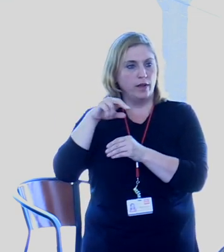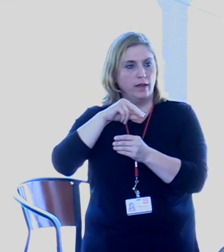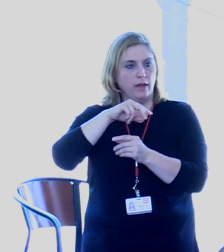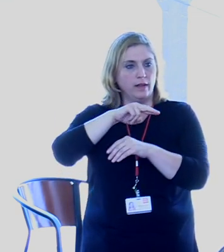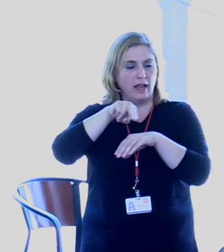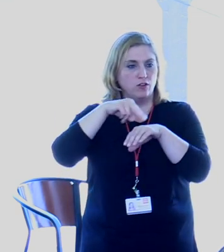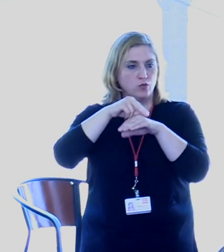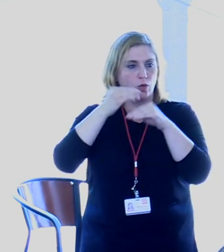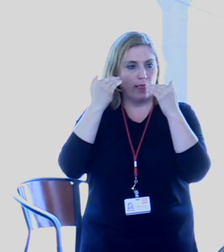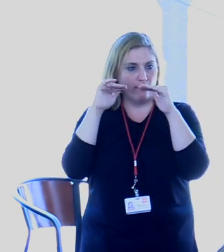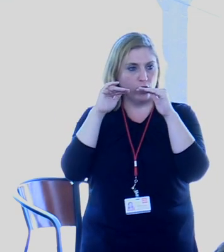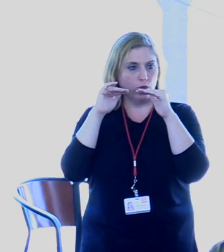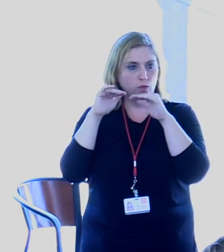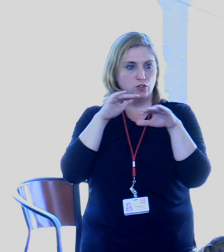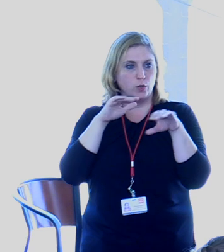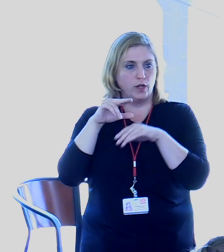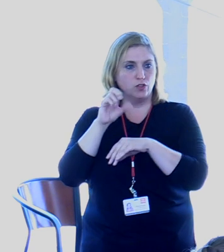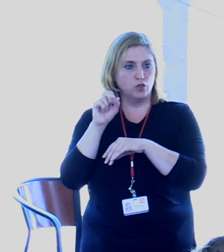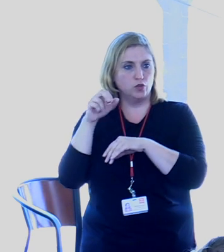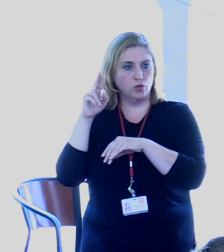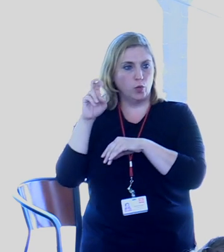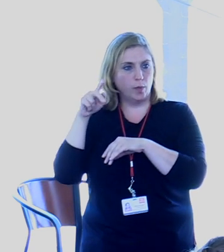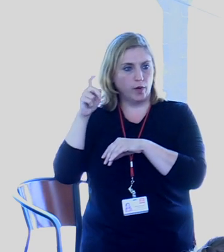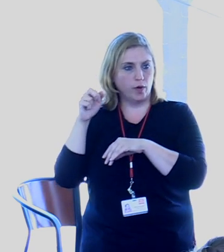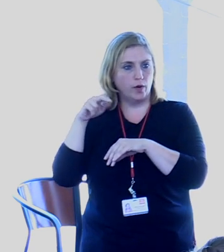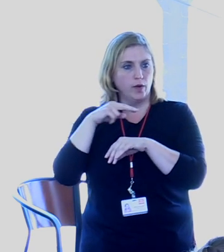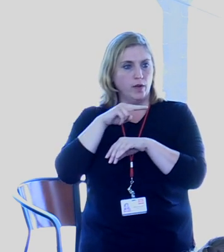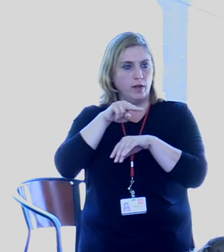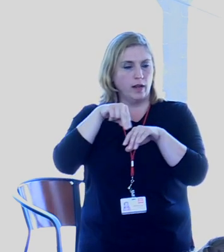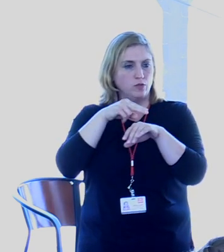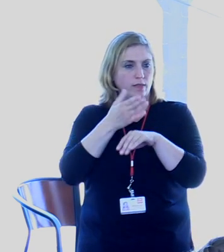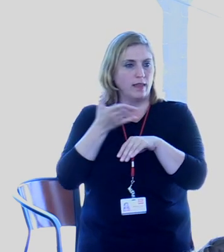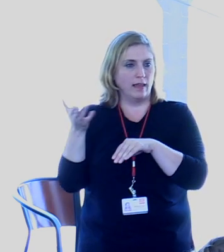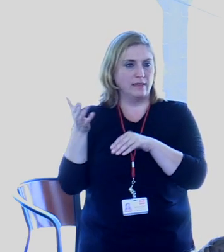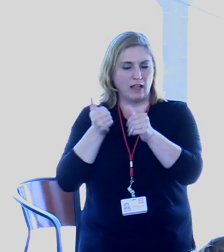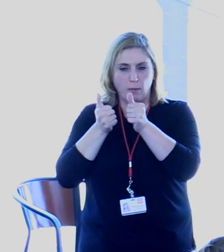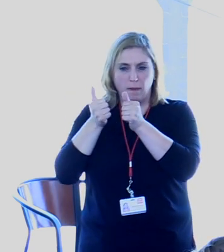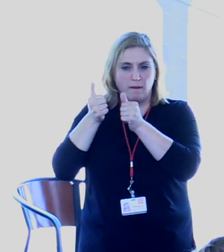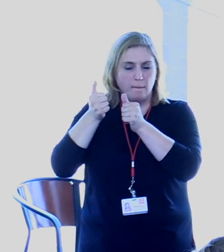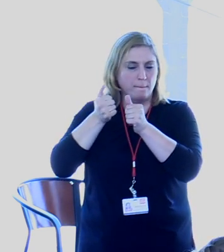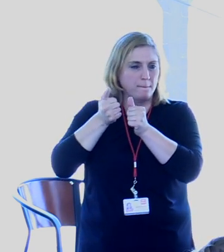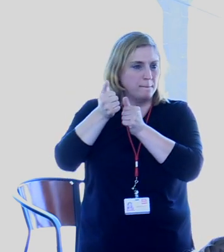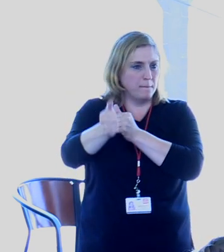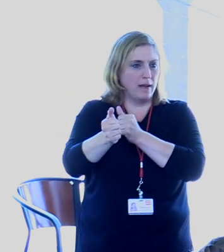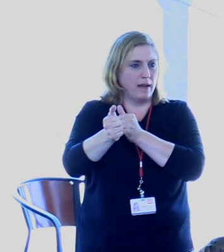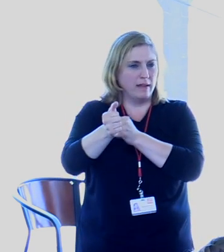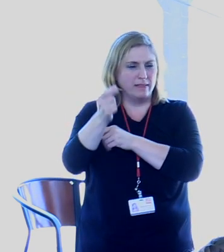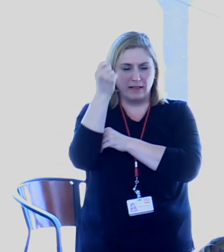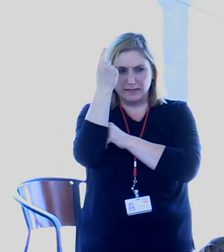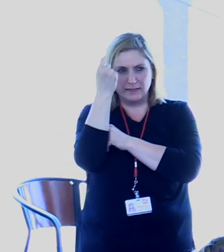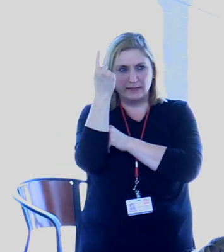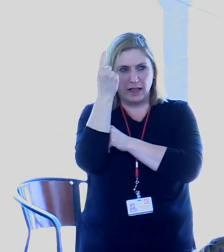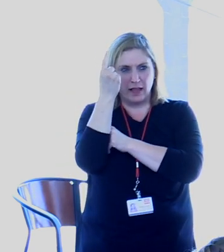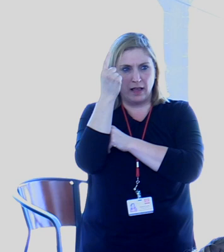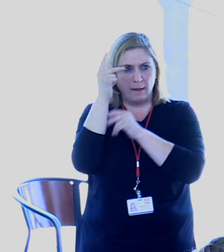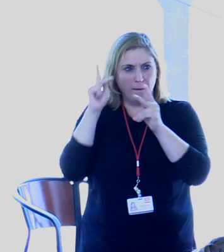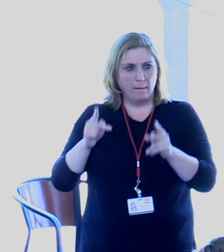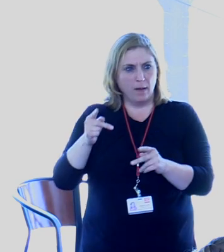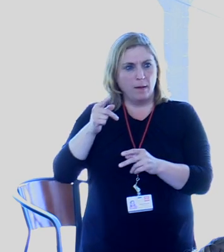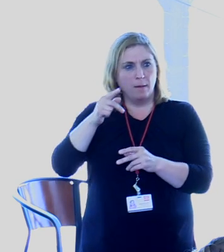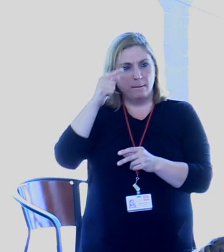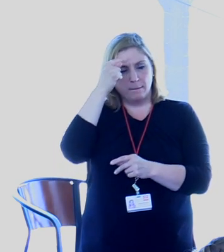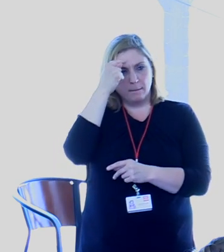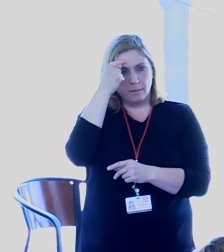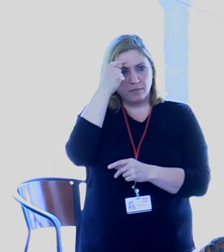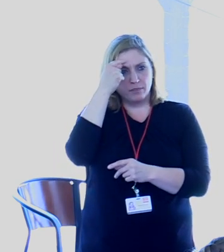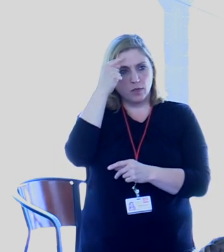supernatural things, okay, so we start to do things that exceed the comprehension of a human mind.